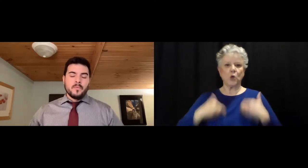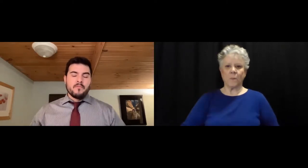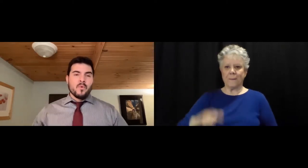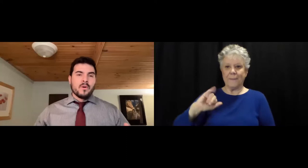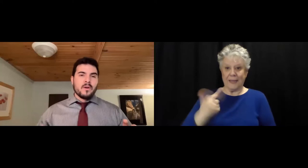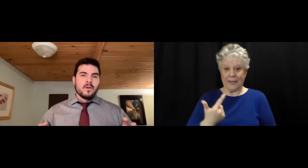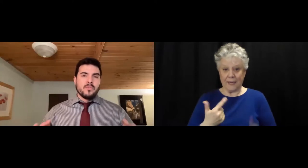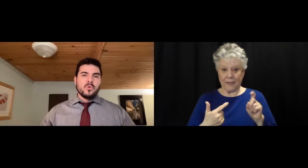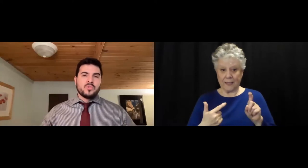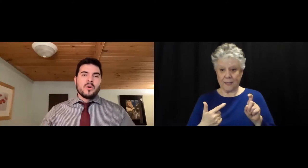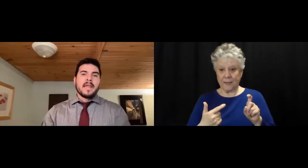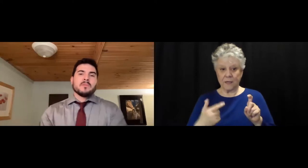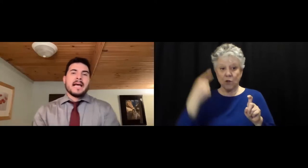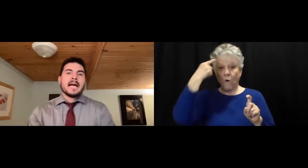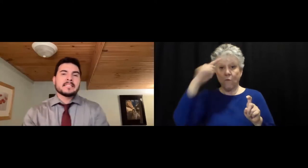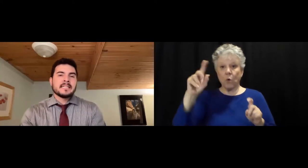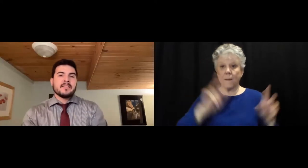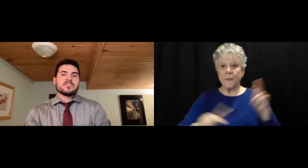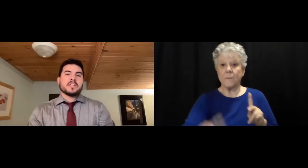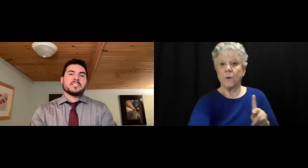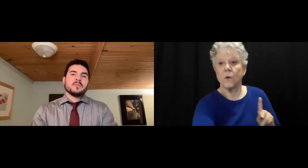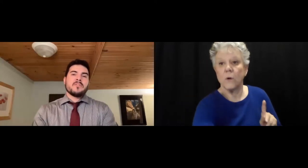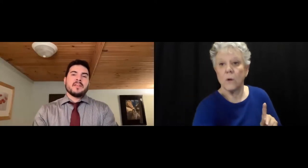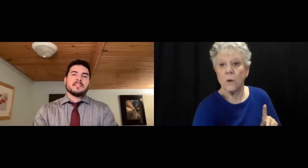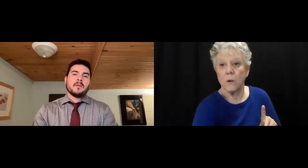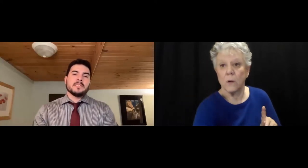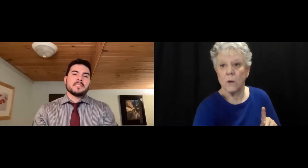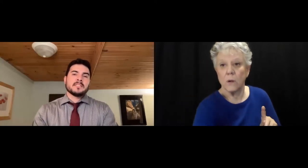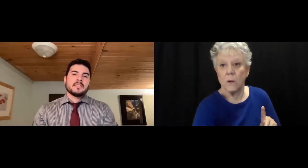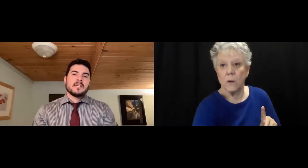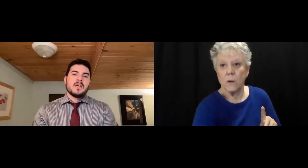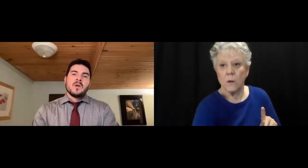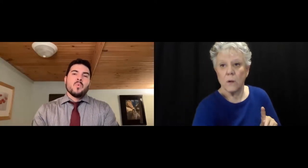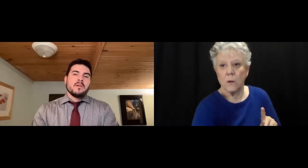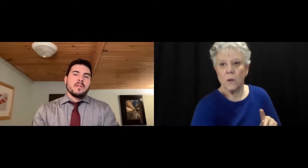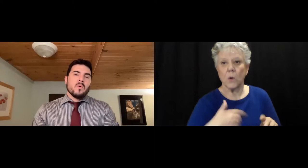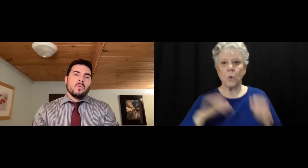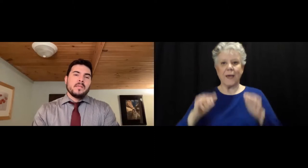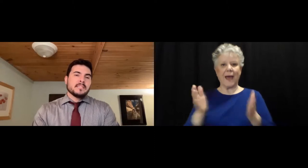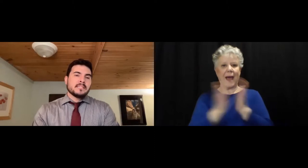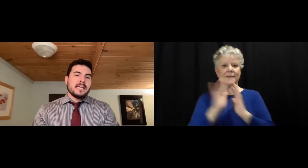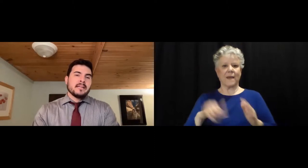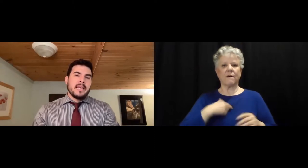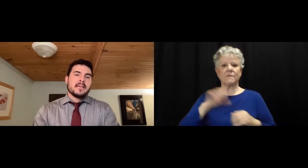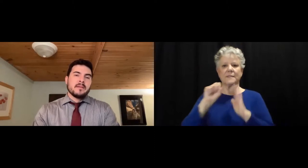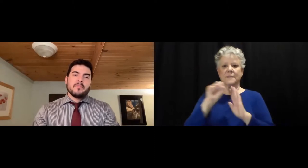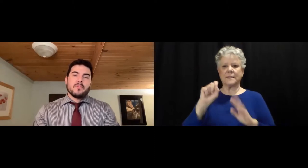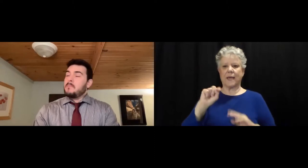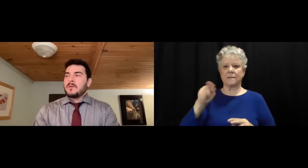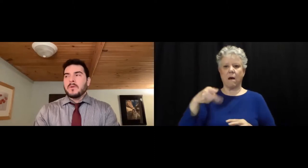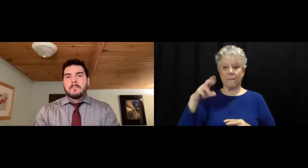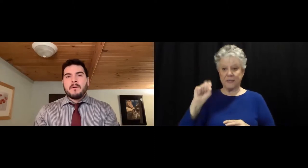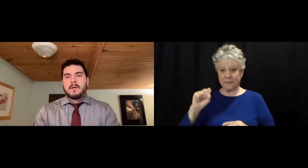So for those who are able to ask this question with Saint Thomas, one need only to stand naked